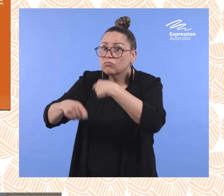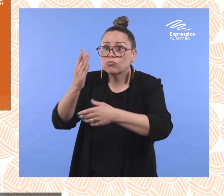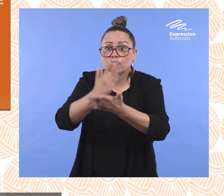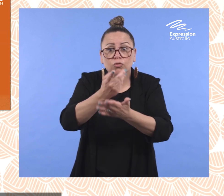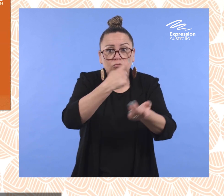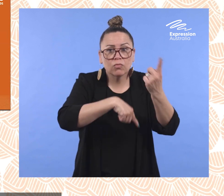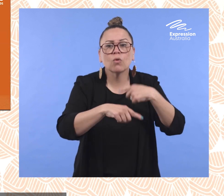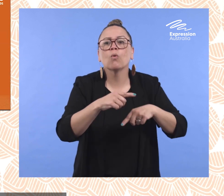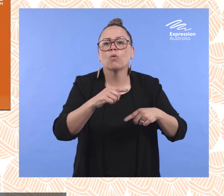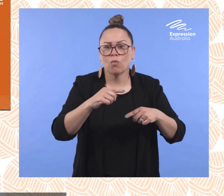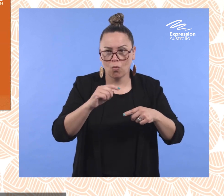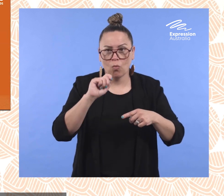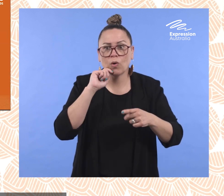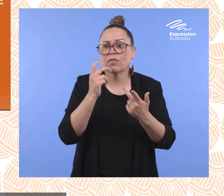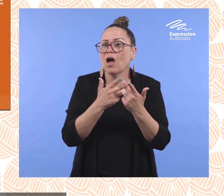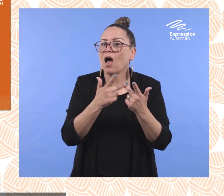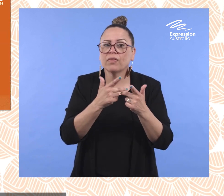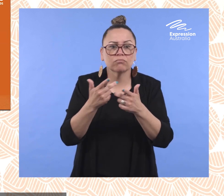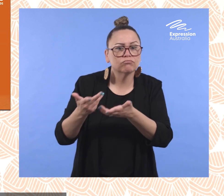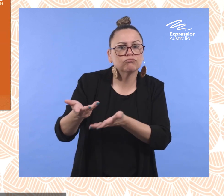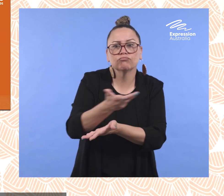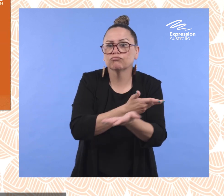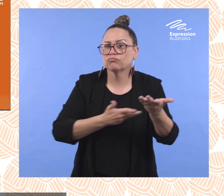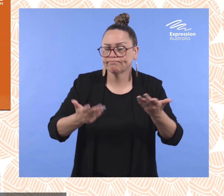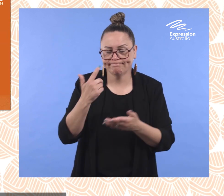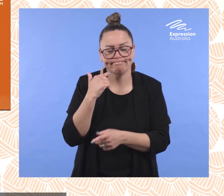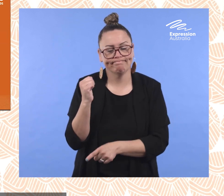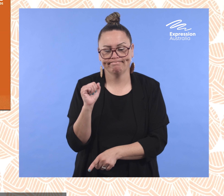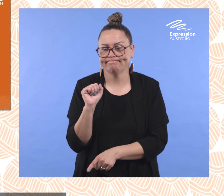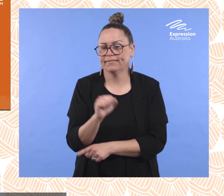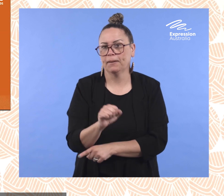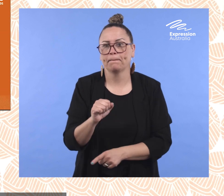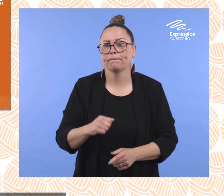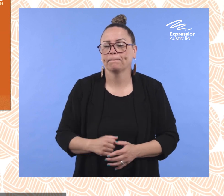telling and with treaty. all of the other conversations. Definitely.